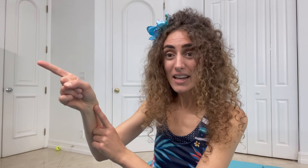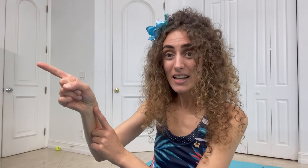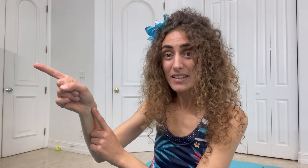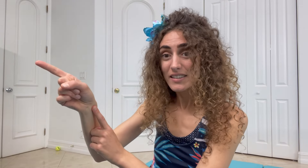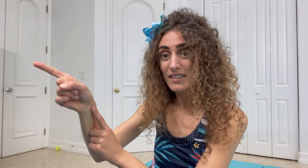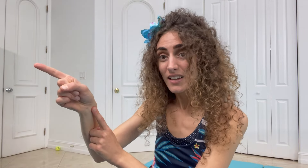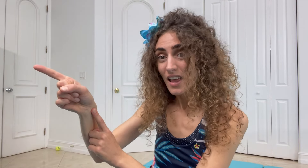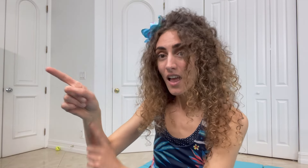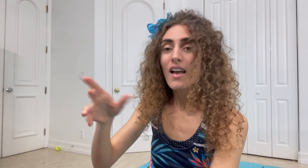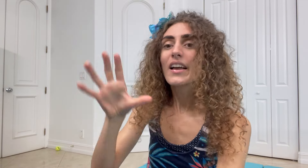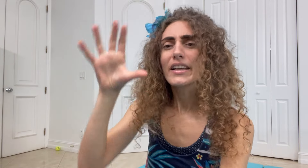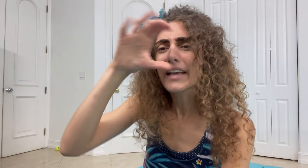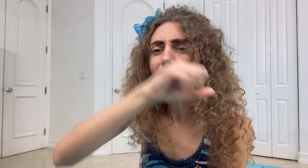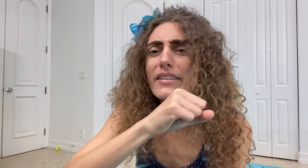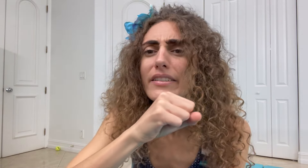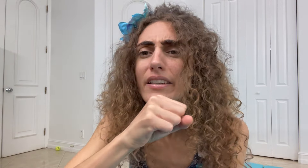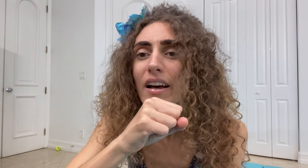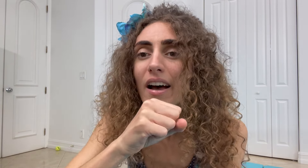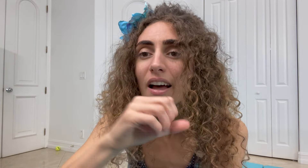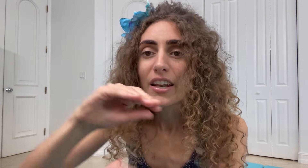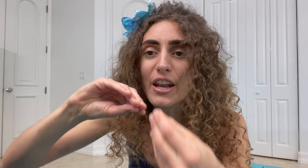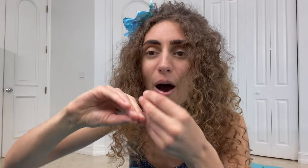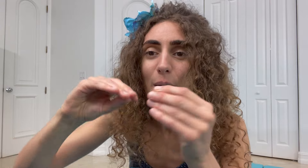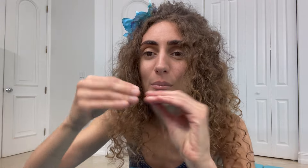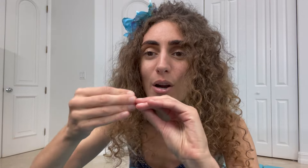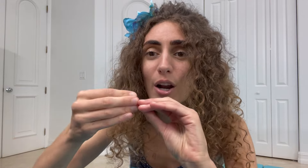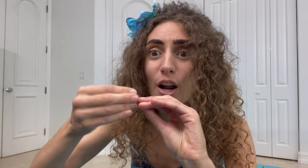19 minutes. Guess number